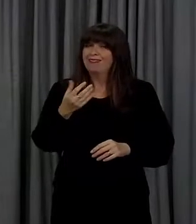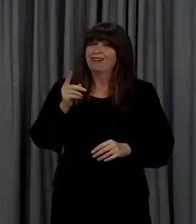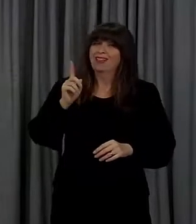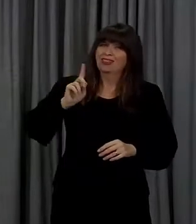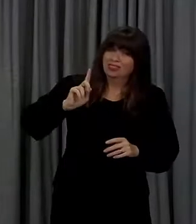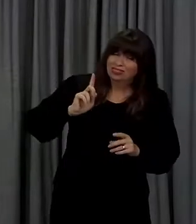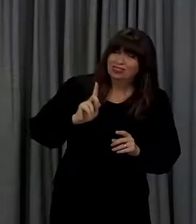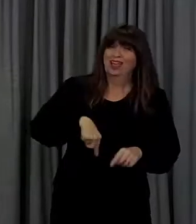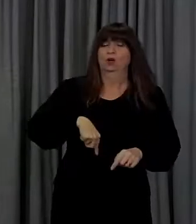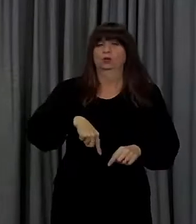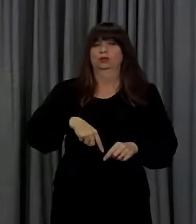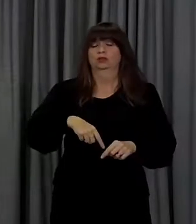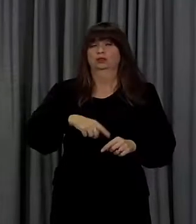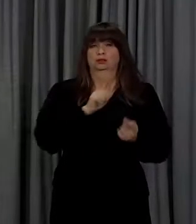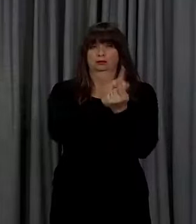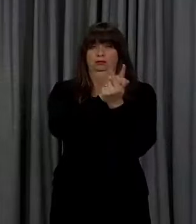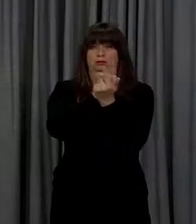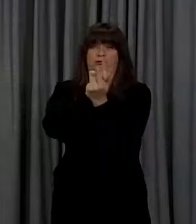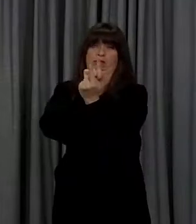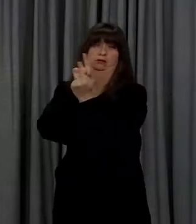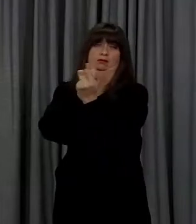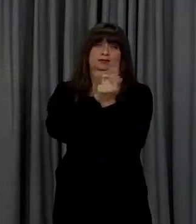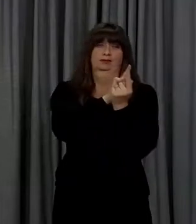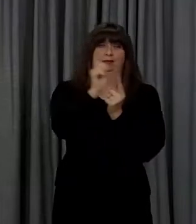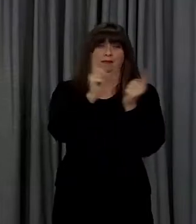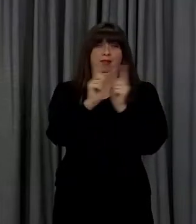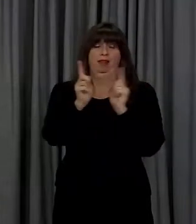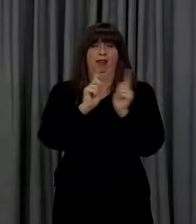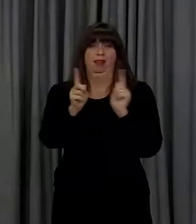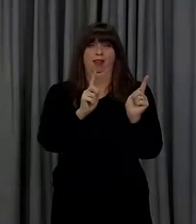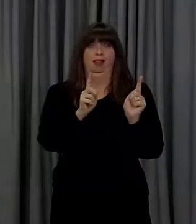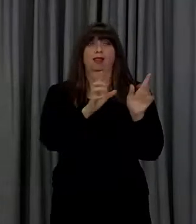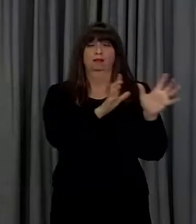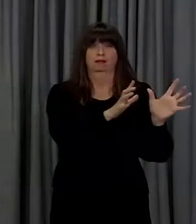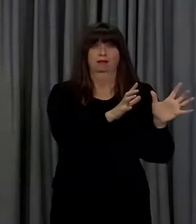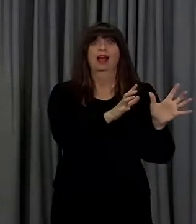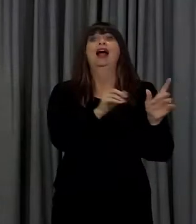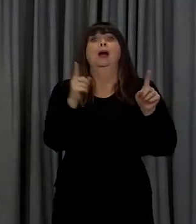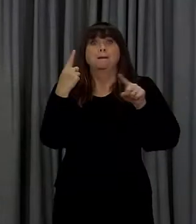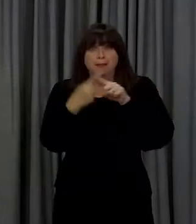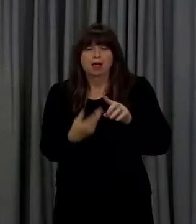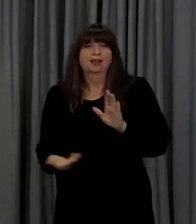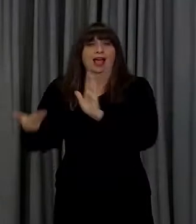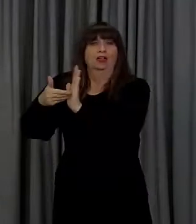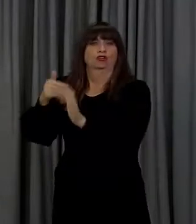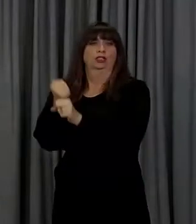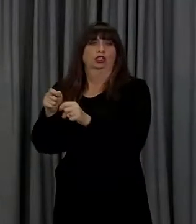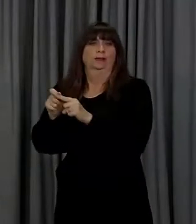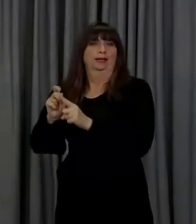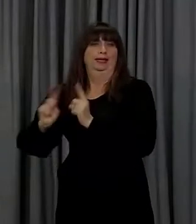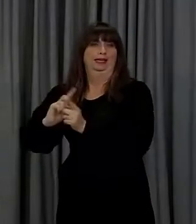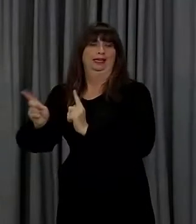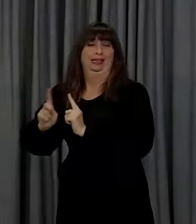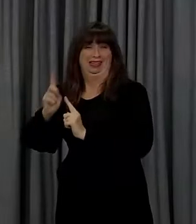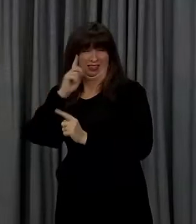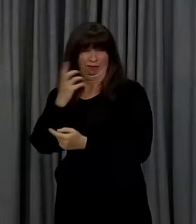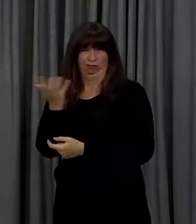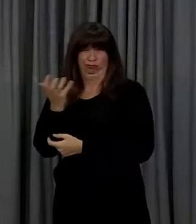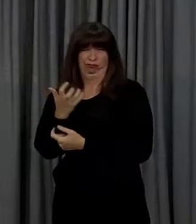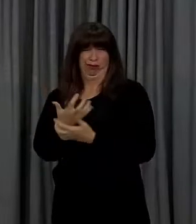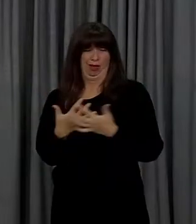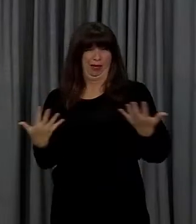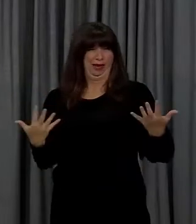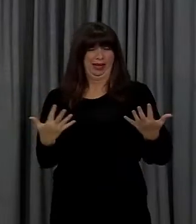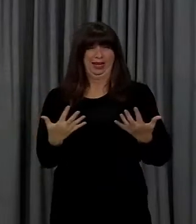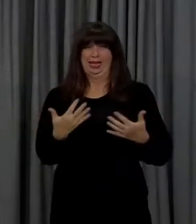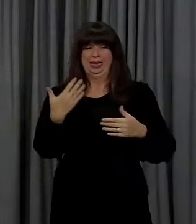385,000 consultations take place, and that doesn't include the number of people who went to see GPs. So, the service is seeing more people than it's